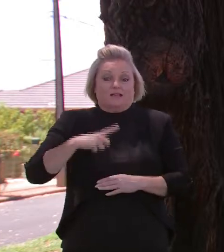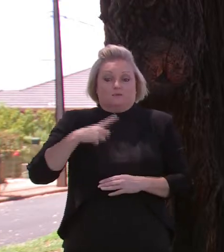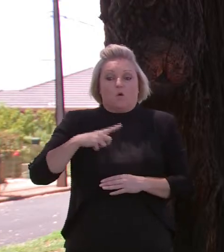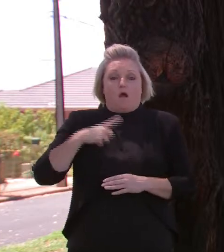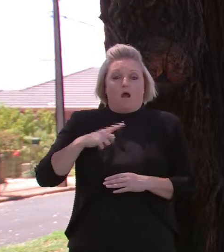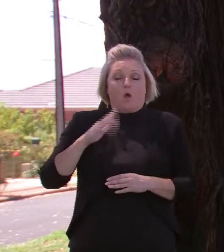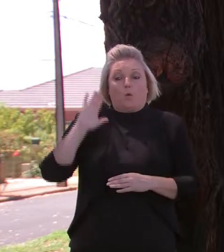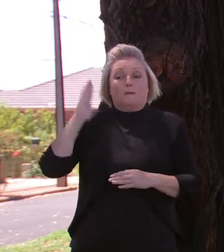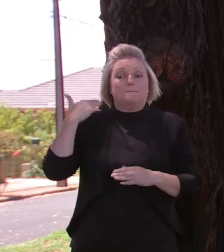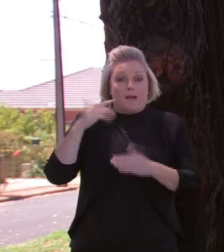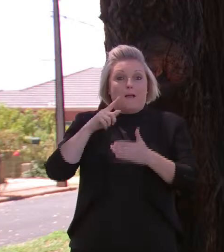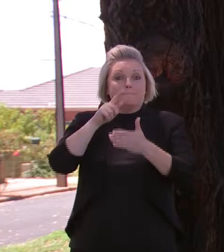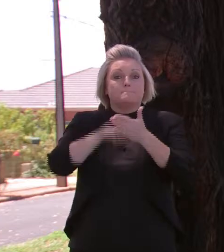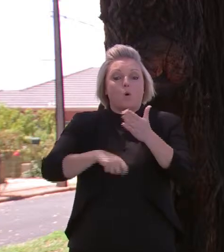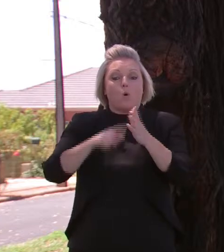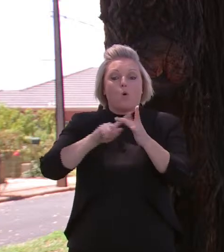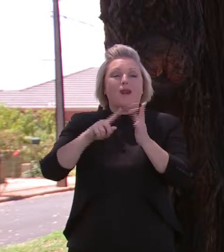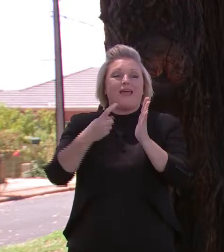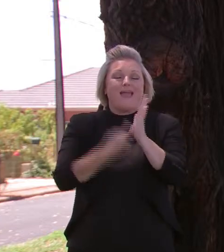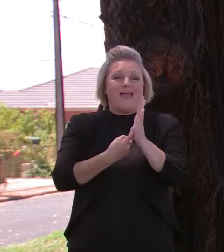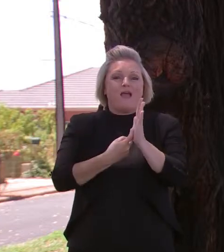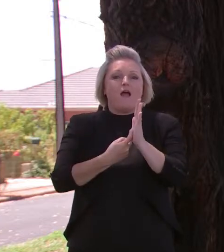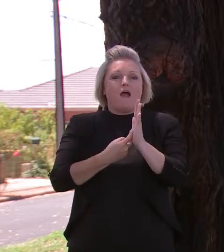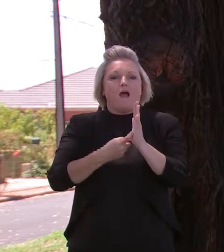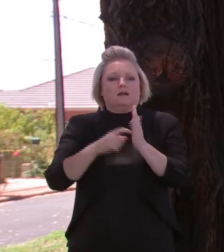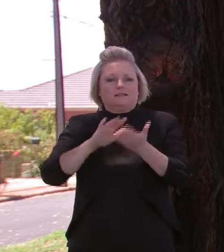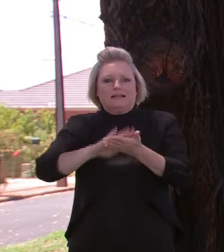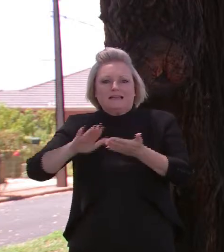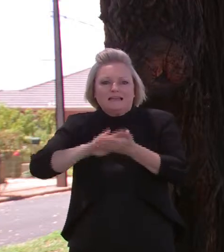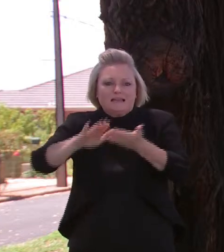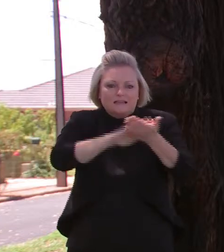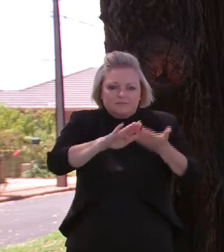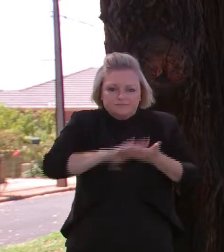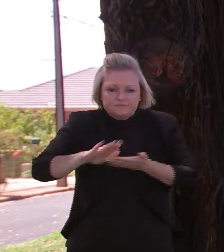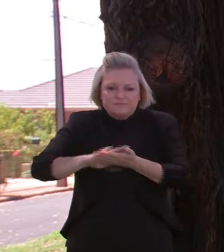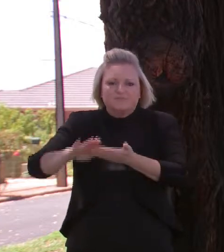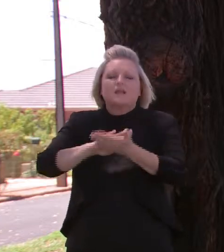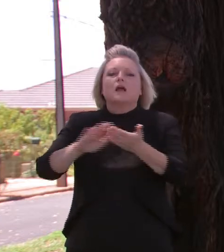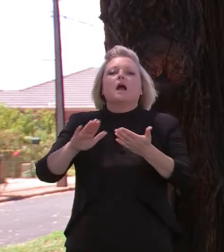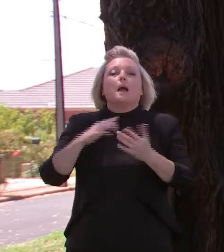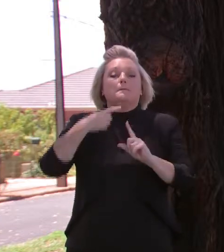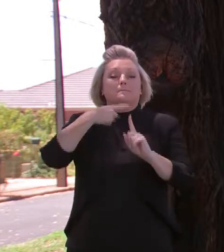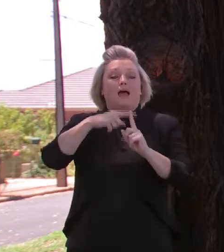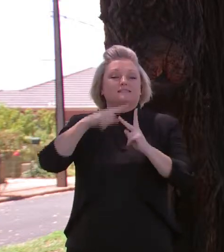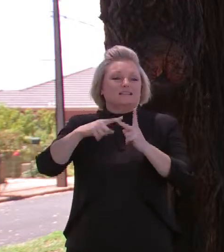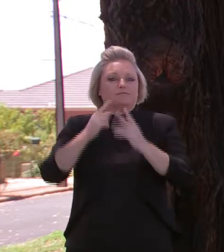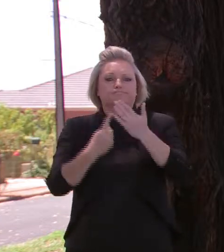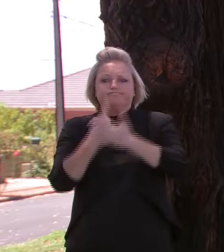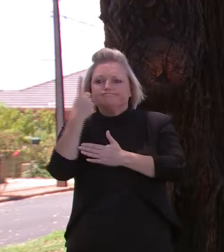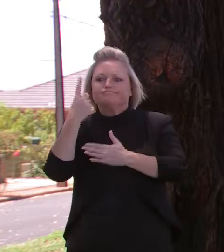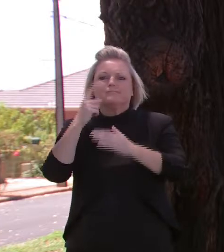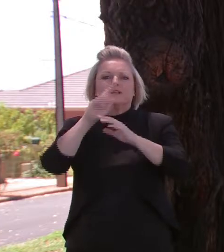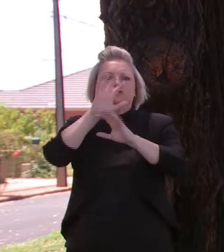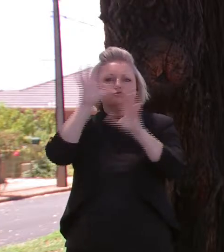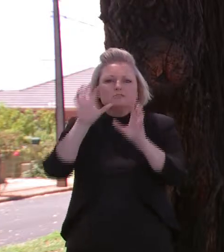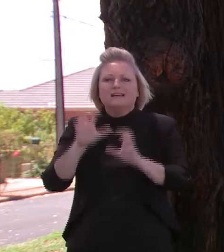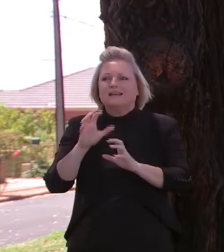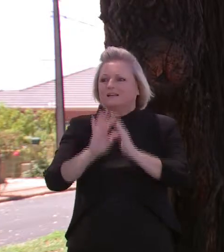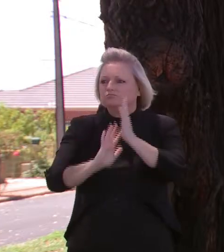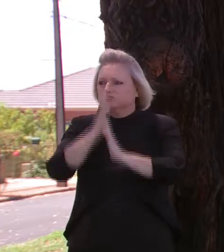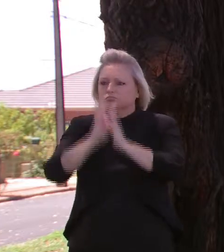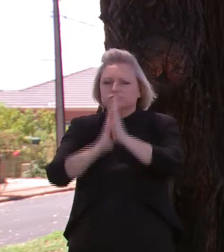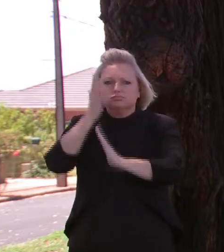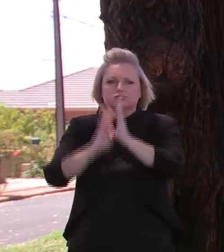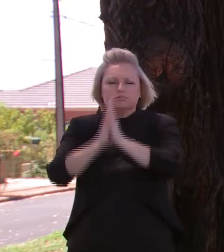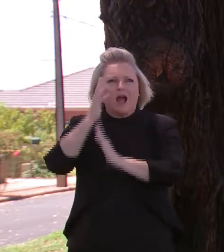in the beginning, that being air quality impacted by local environmental circumstances, for example bushfire, those were delivered to Port Pirie, I think in the